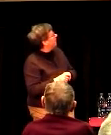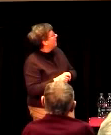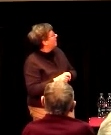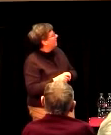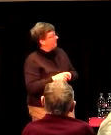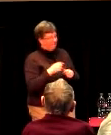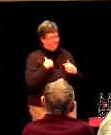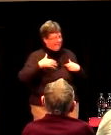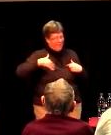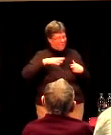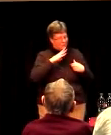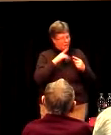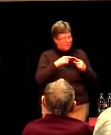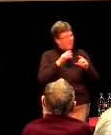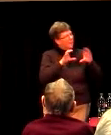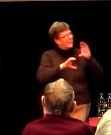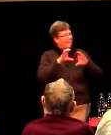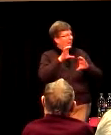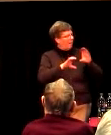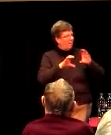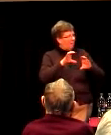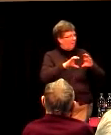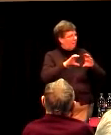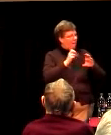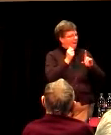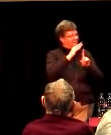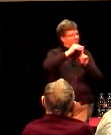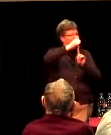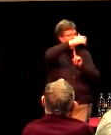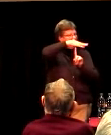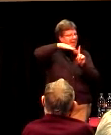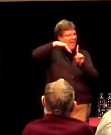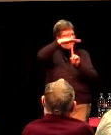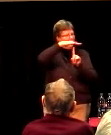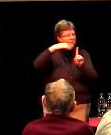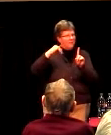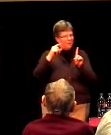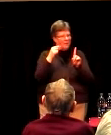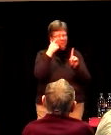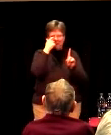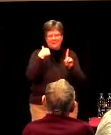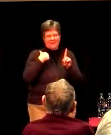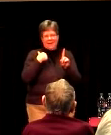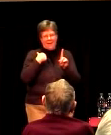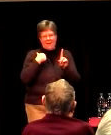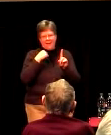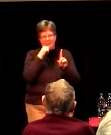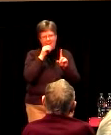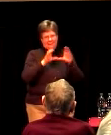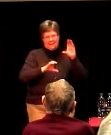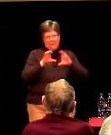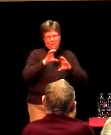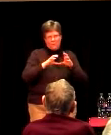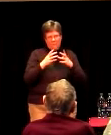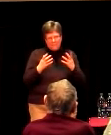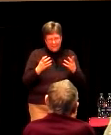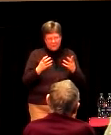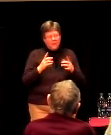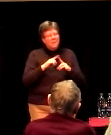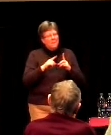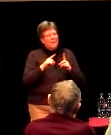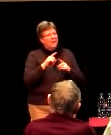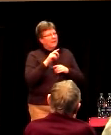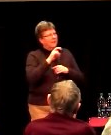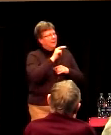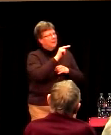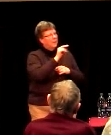I haven't mentioned very much about the chemical composition of the atmosphere, because I don't do very much atmospheric chemistry. But